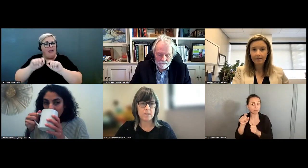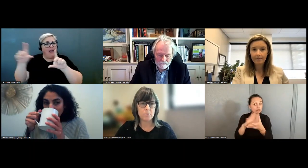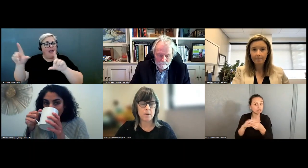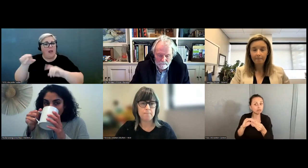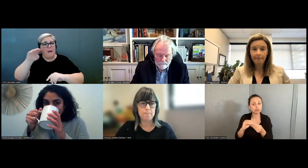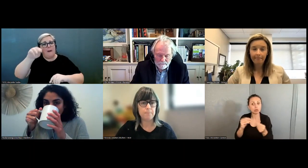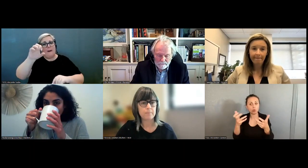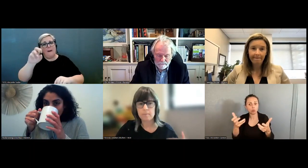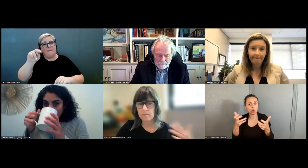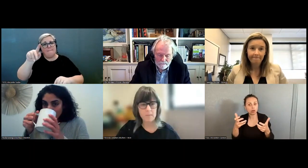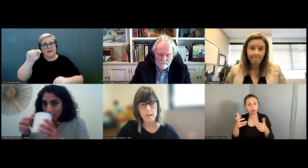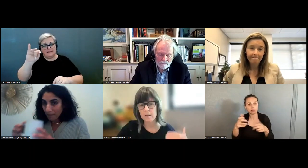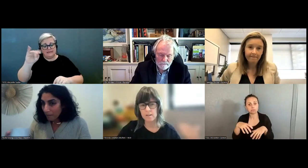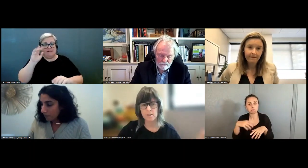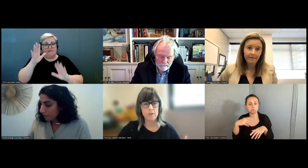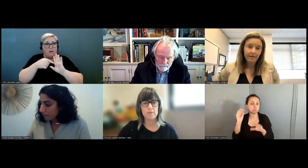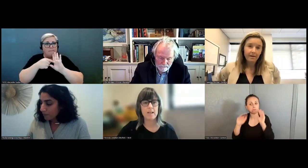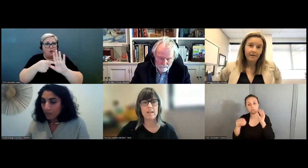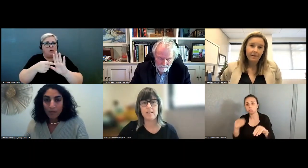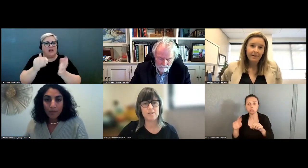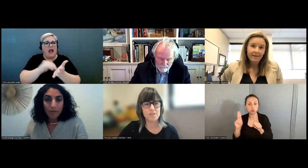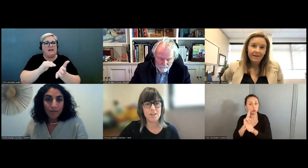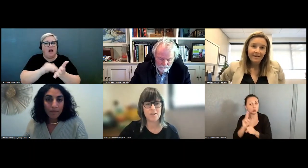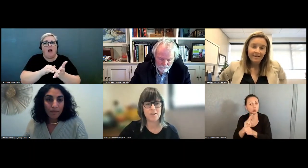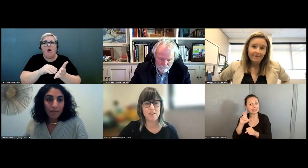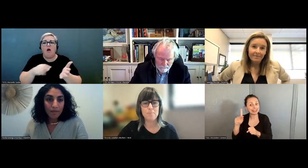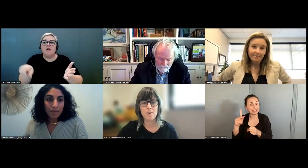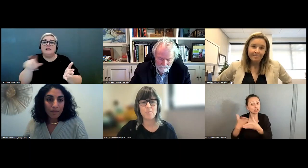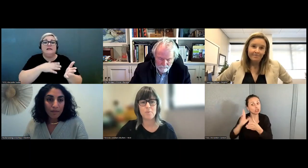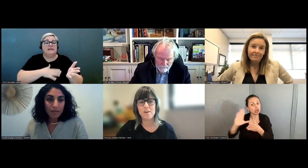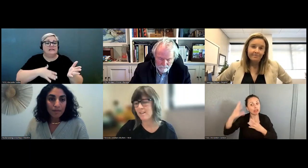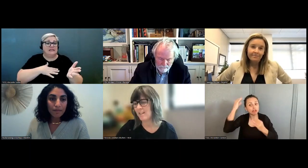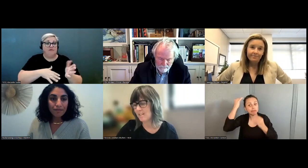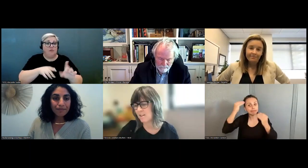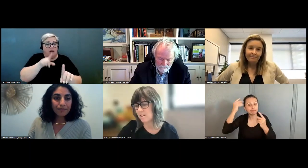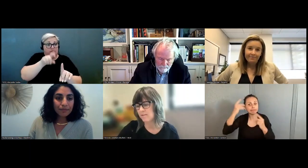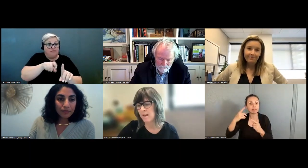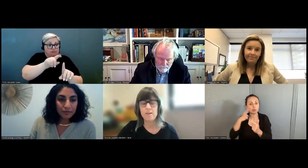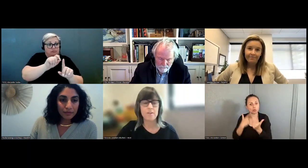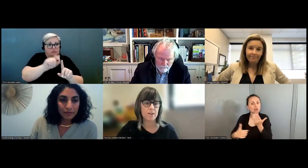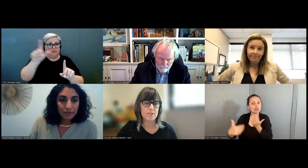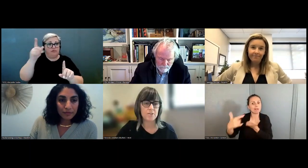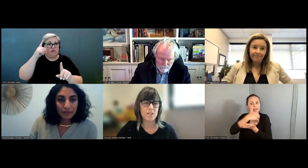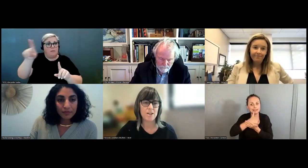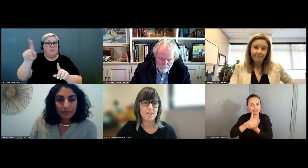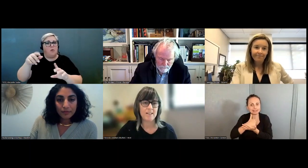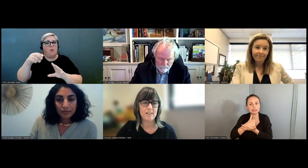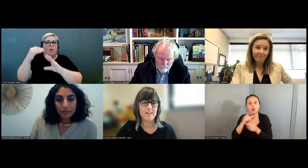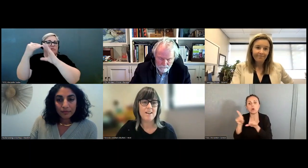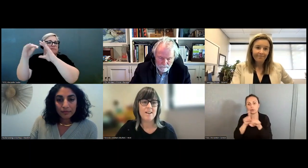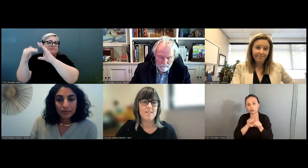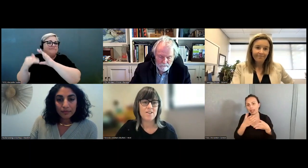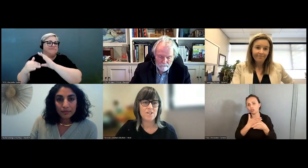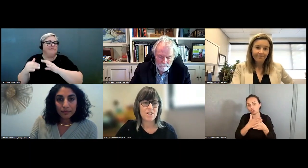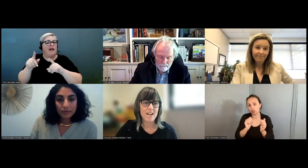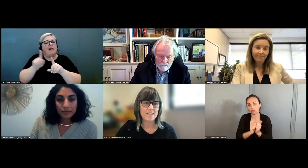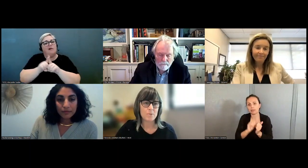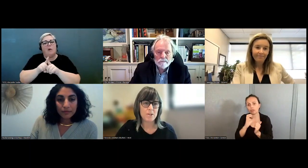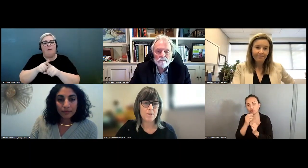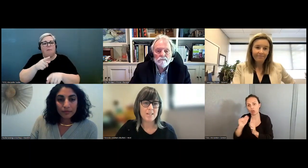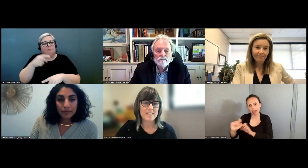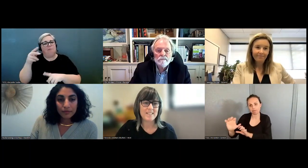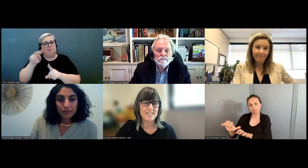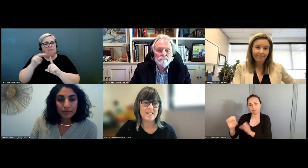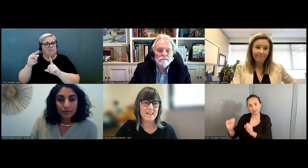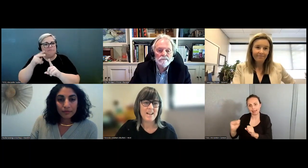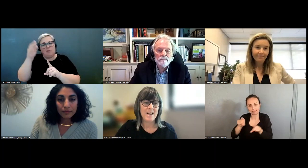like to use that link to share their input, we are collecting all of that. You can also share in the chat while